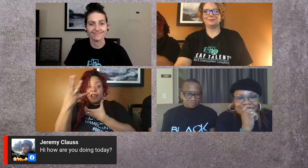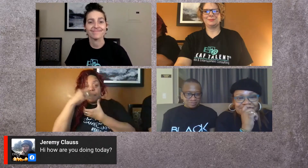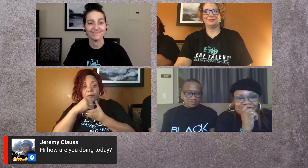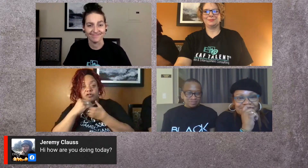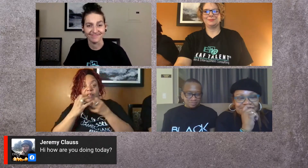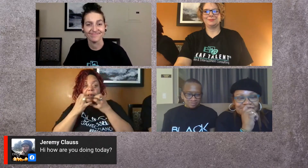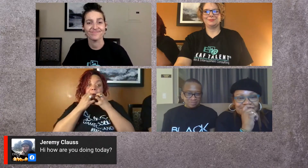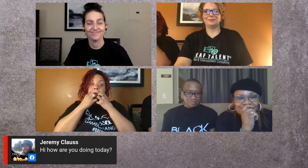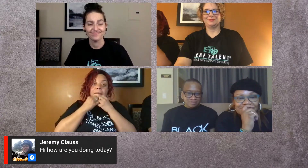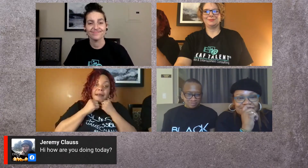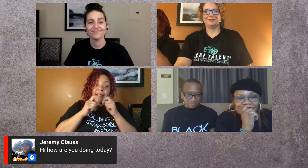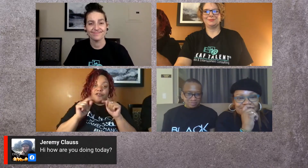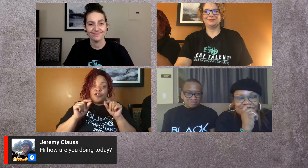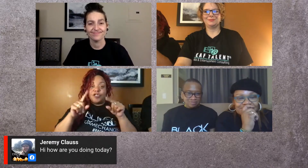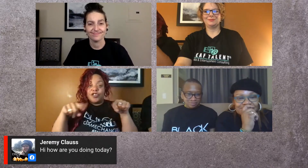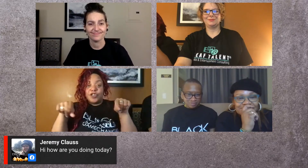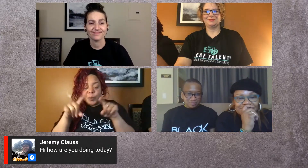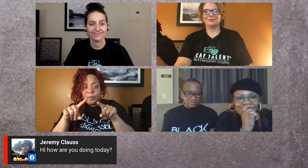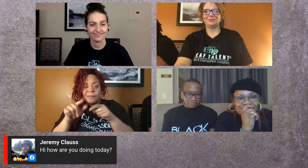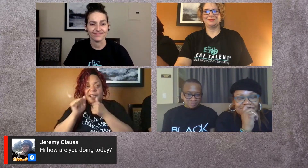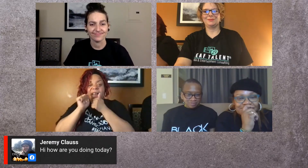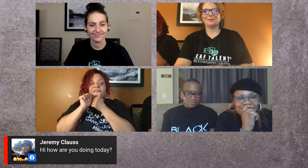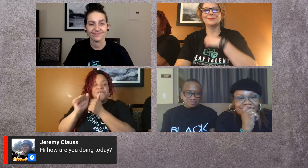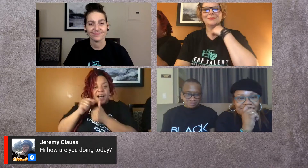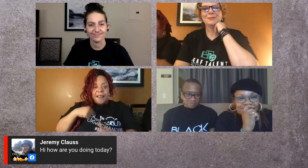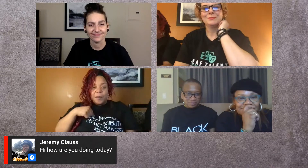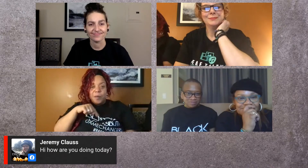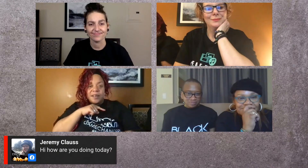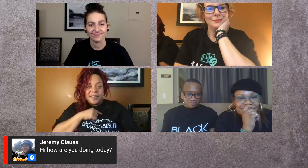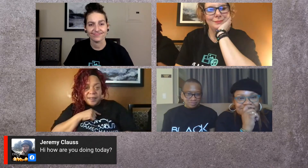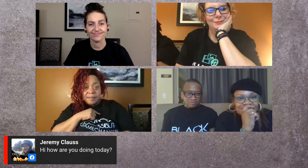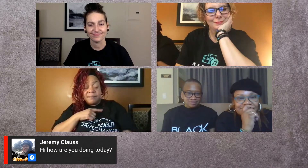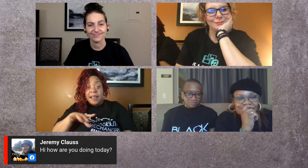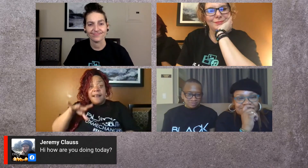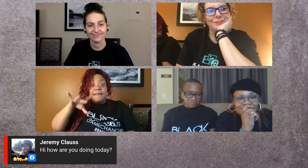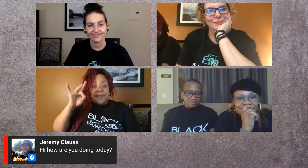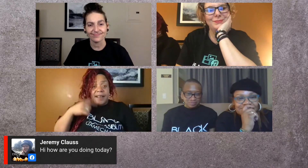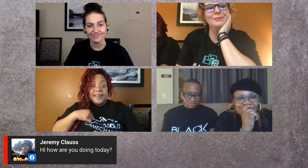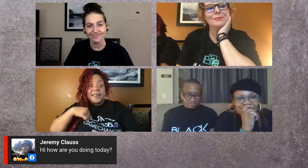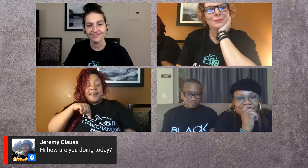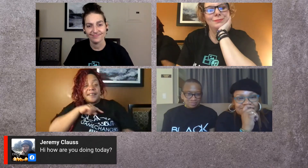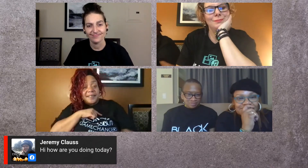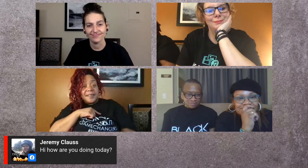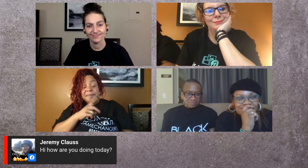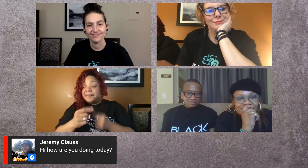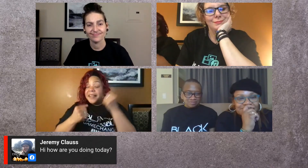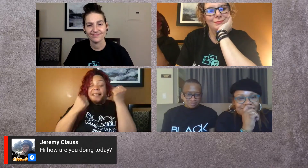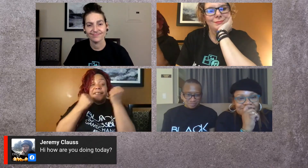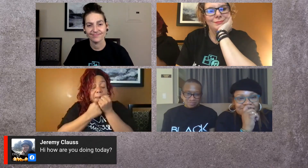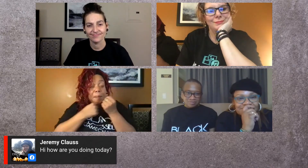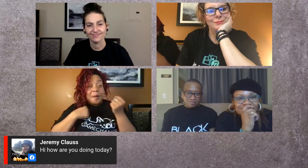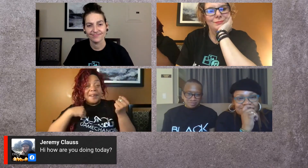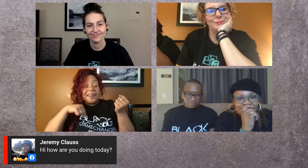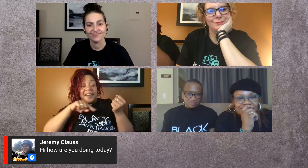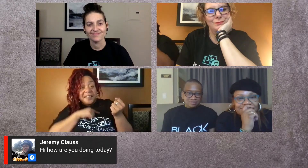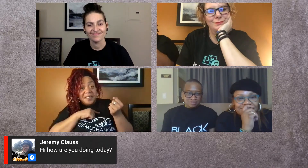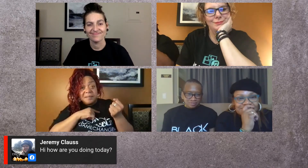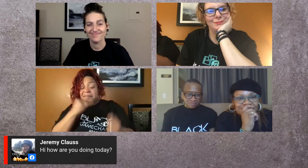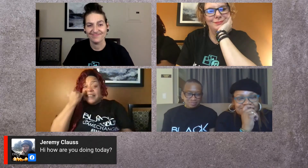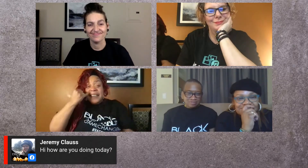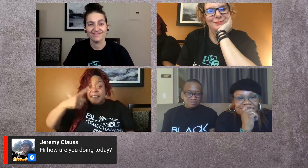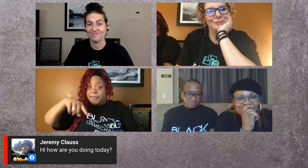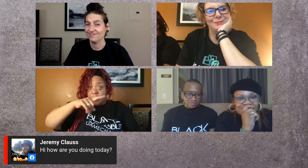equality, accessibility, diversity, inclusion, and following us and finding us